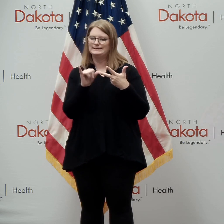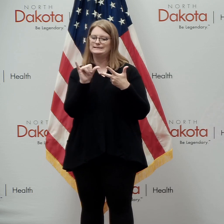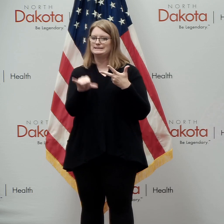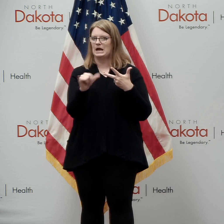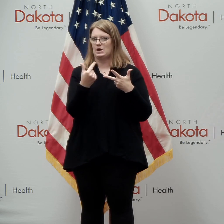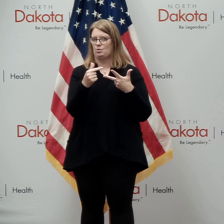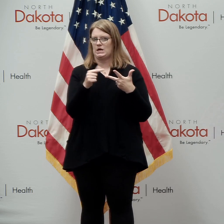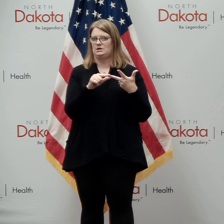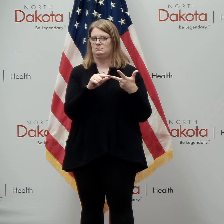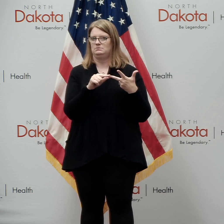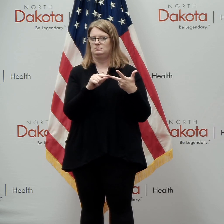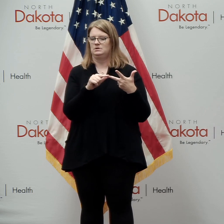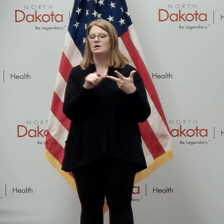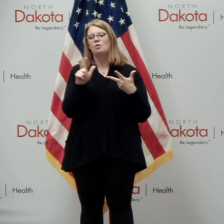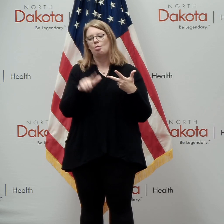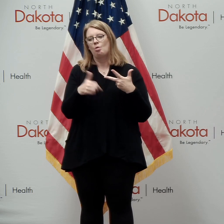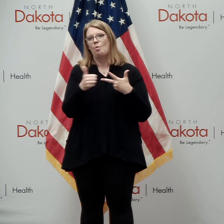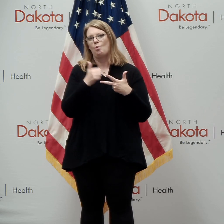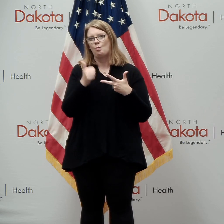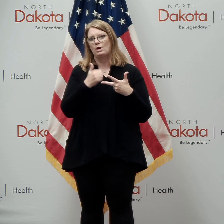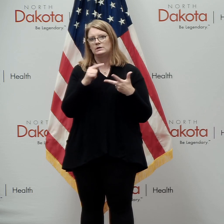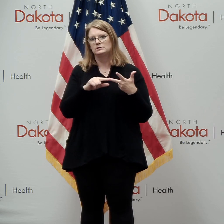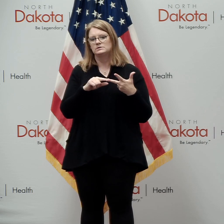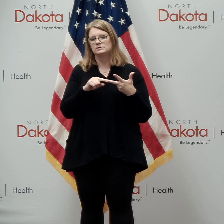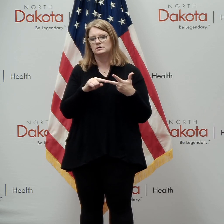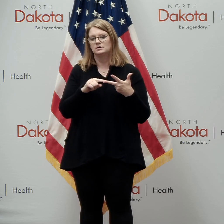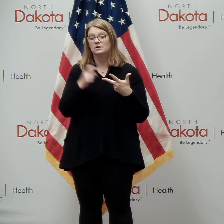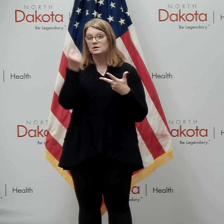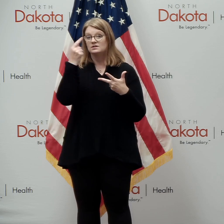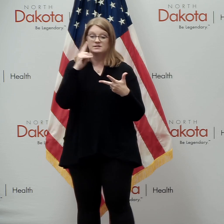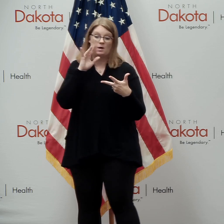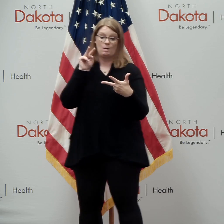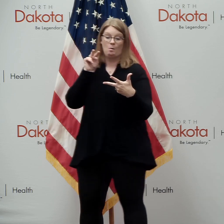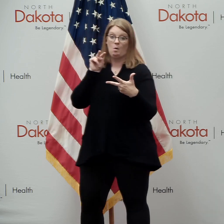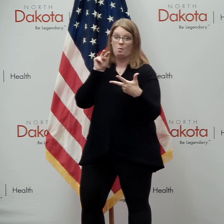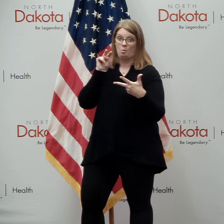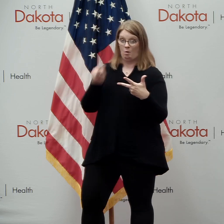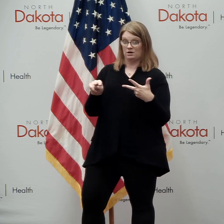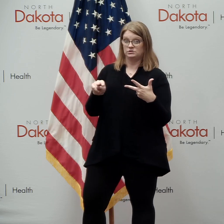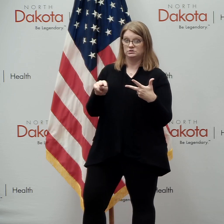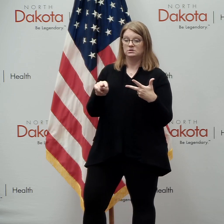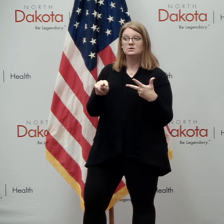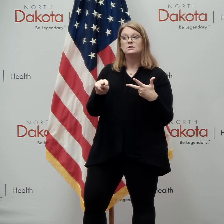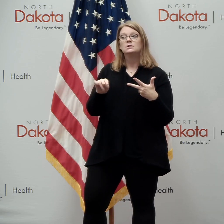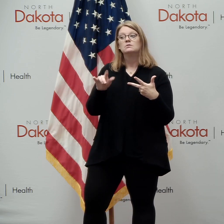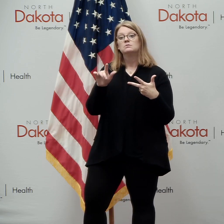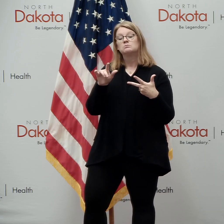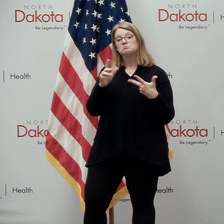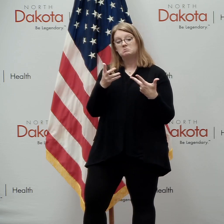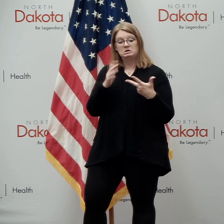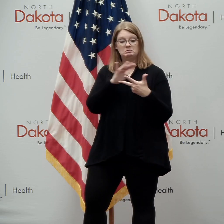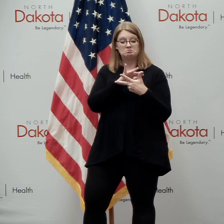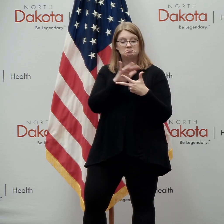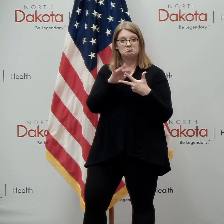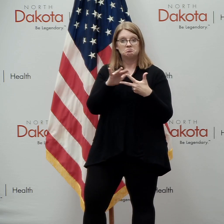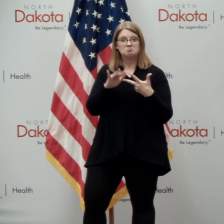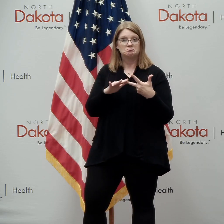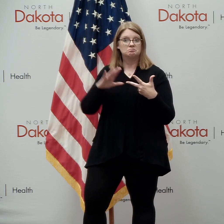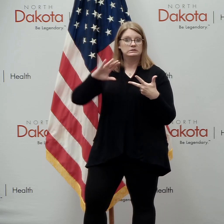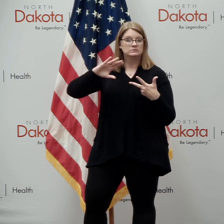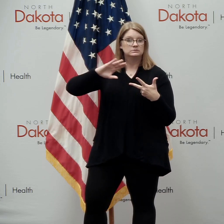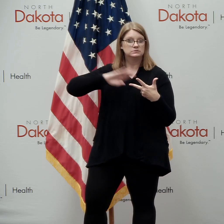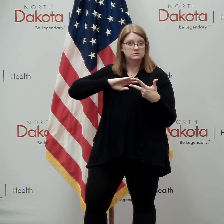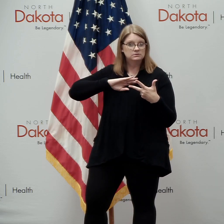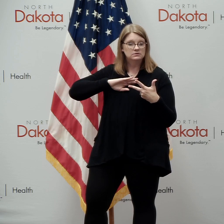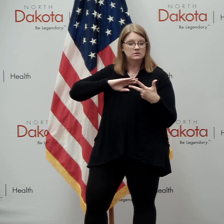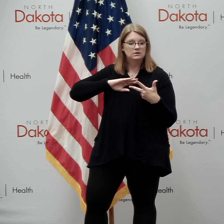stayed at the green in the low risk area. So we'll continue to watch them. But right now, with the low positivity rate, high amount of testing, and while there